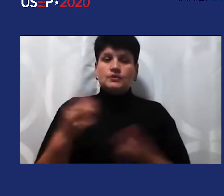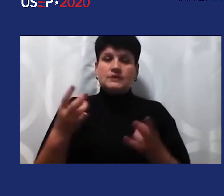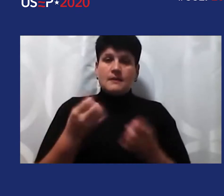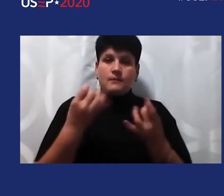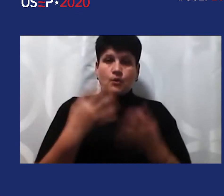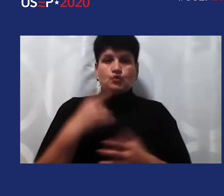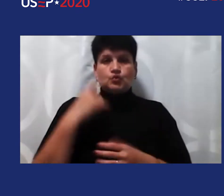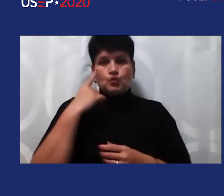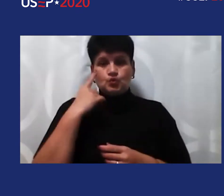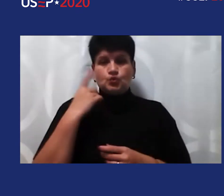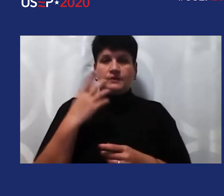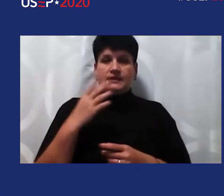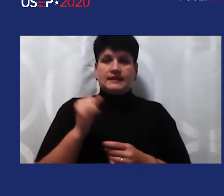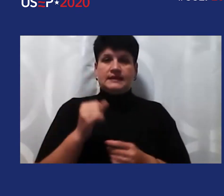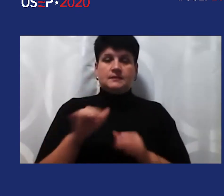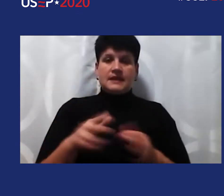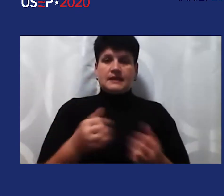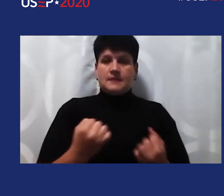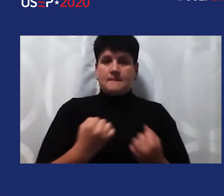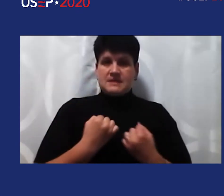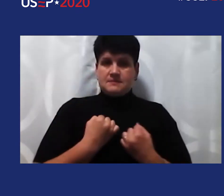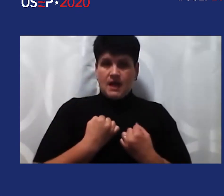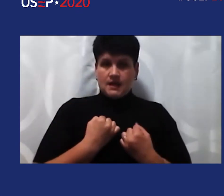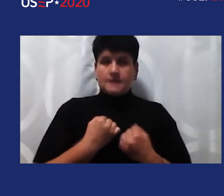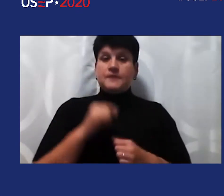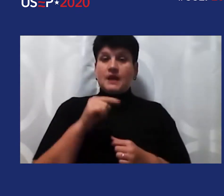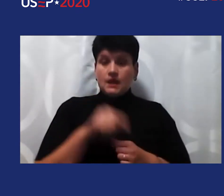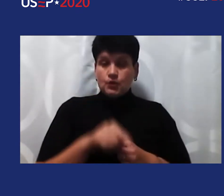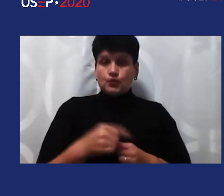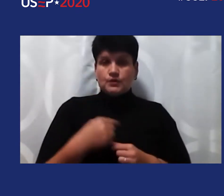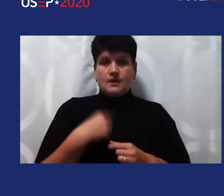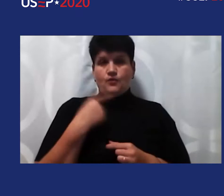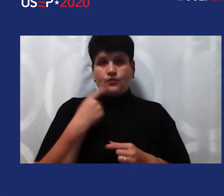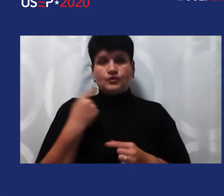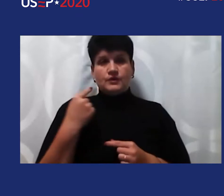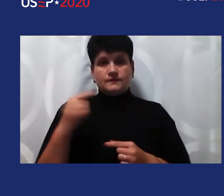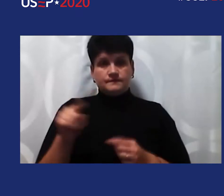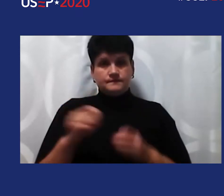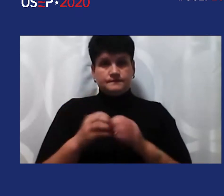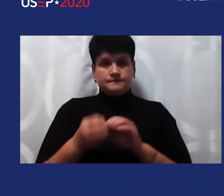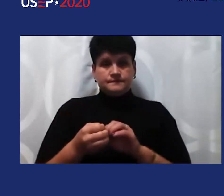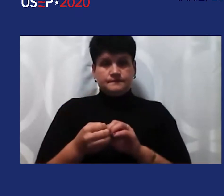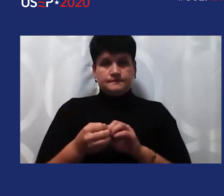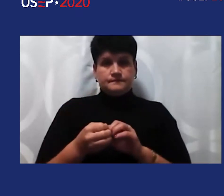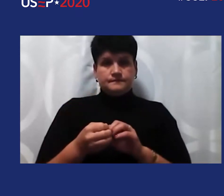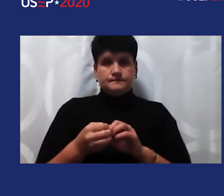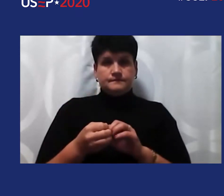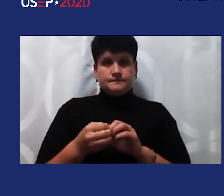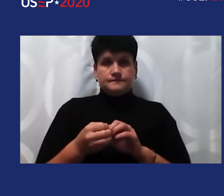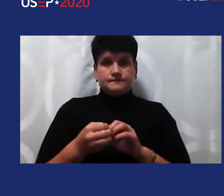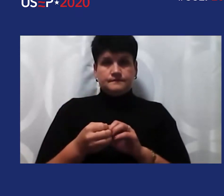Ukraine and in the US, especially from the safety and security standpoint.